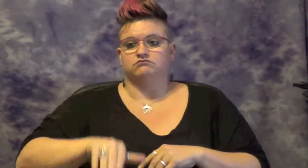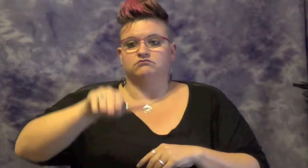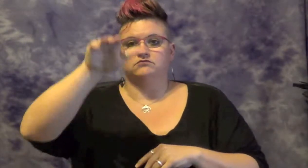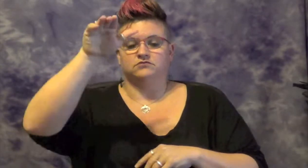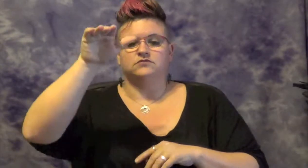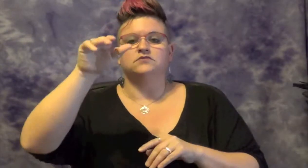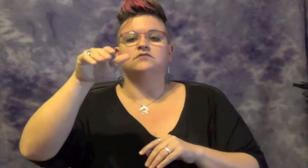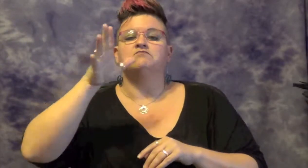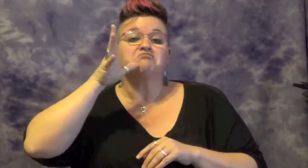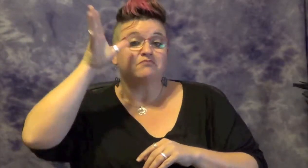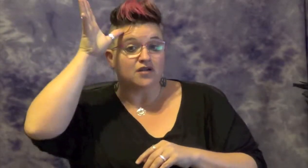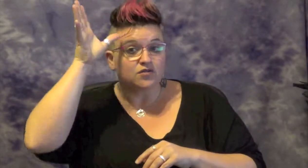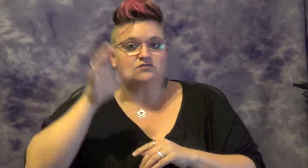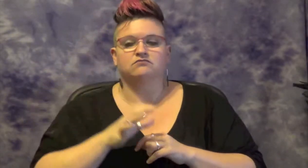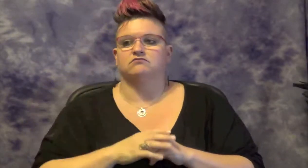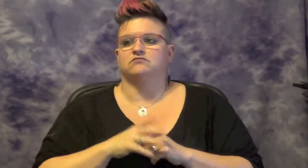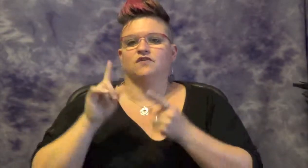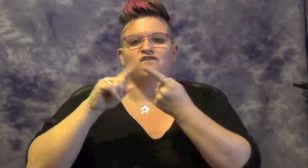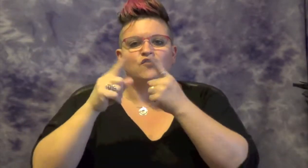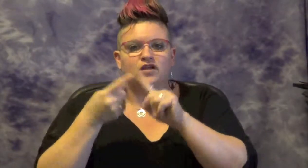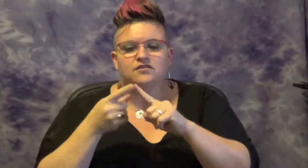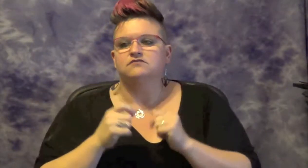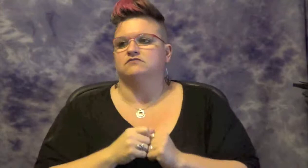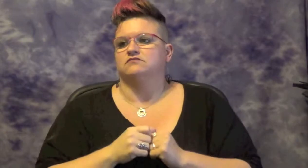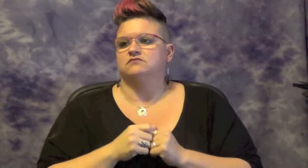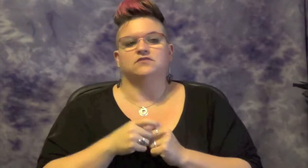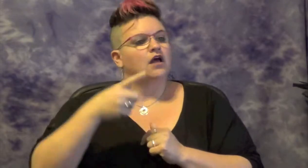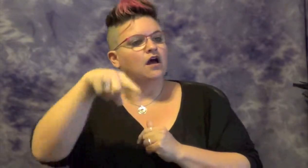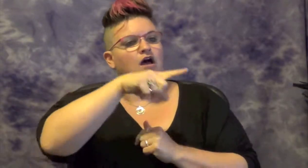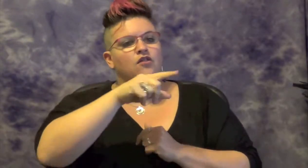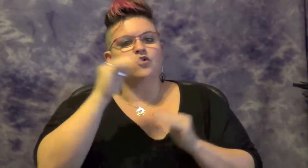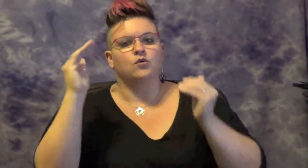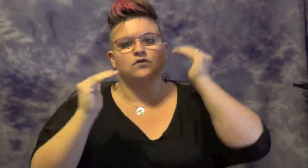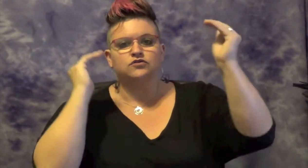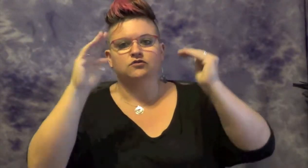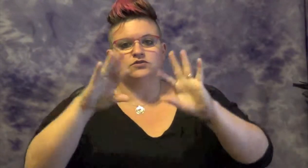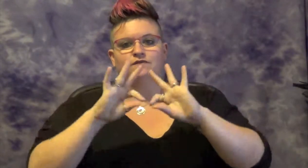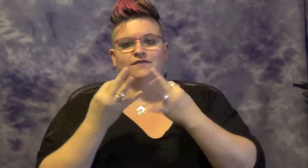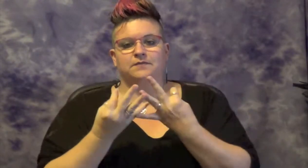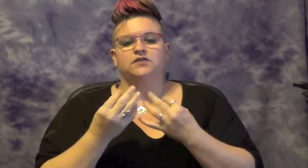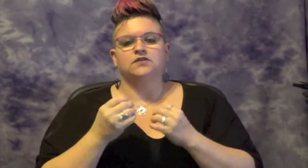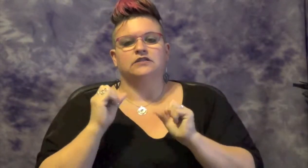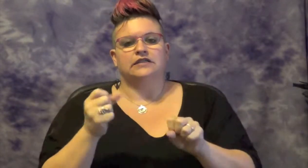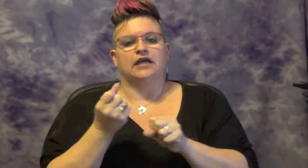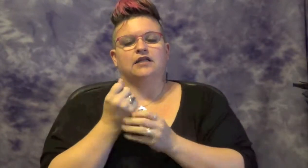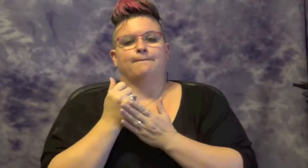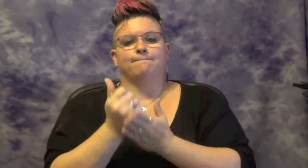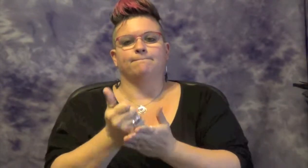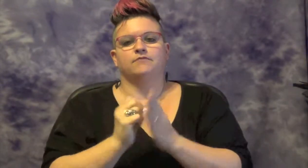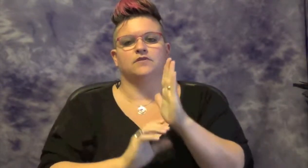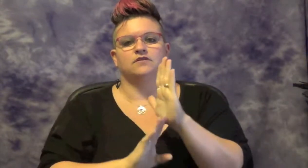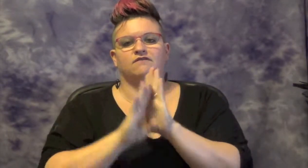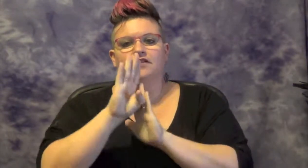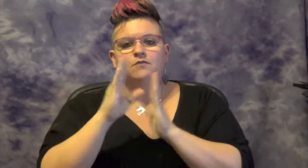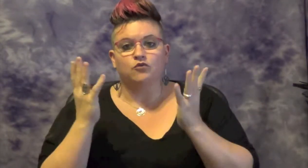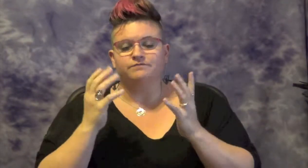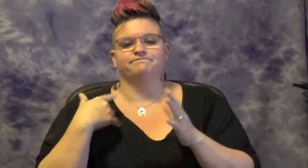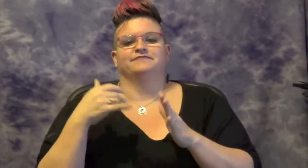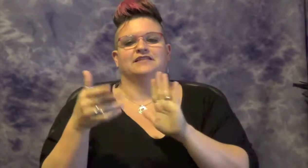have these life experiences. We have those because of our parents, other adults, friends. All